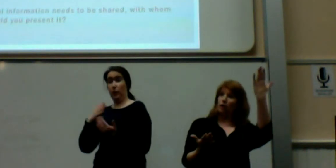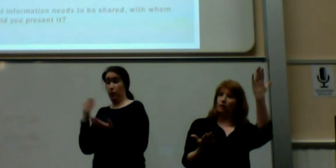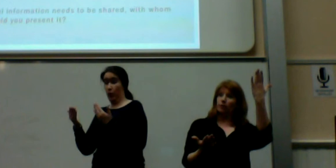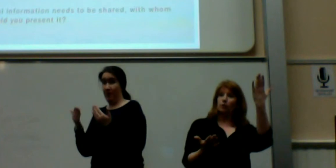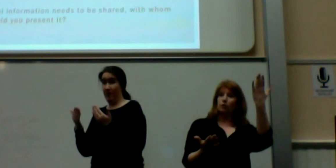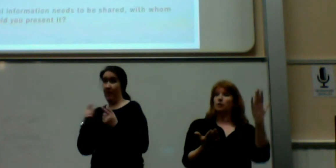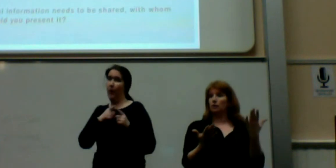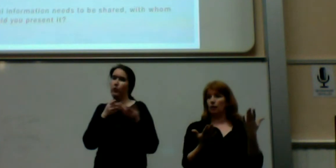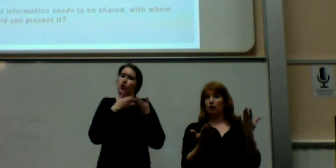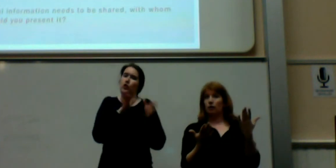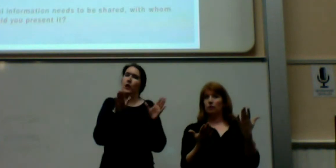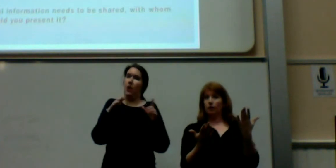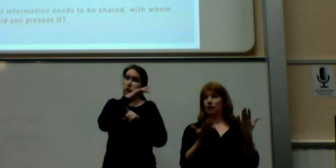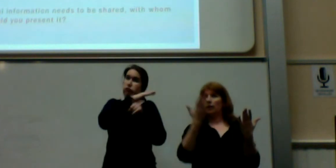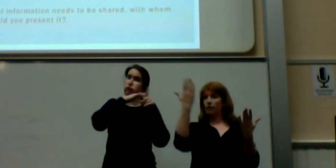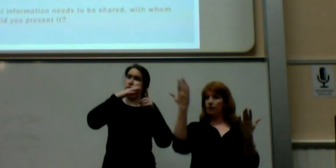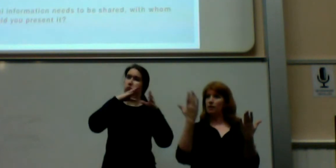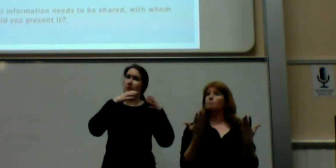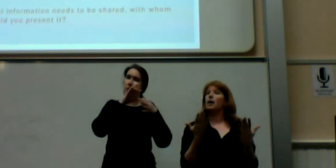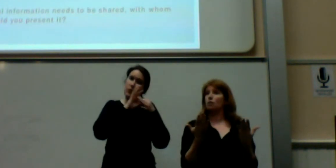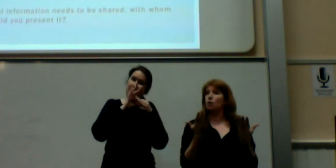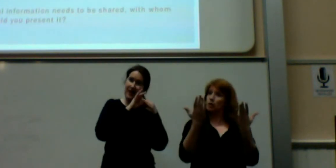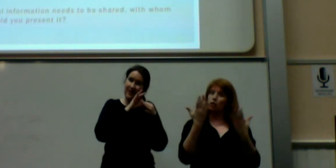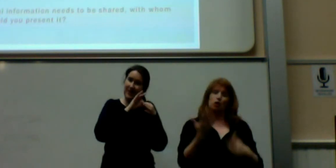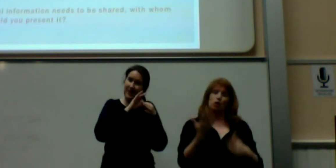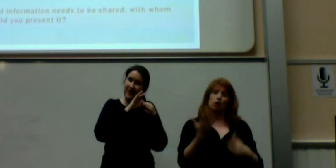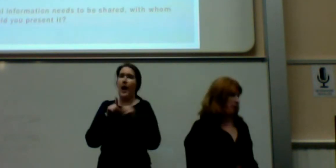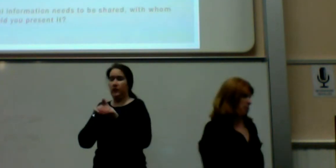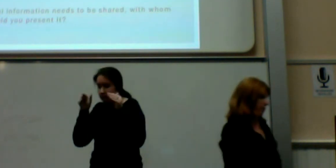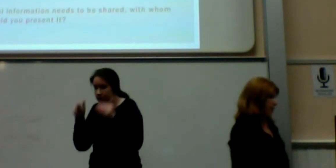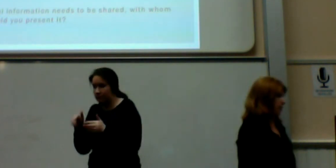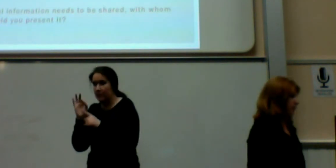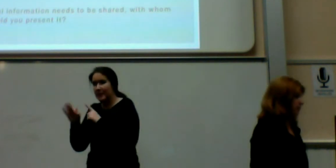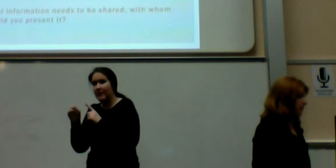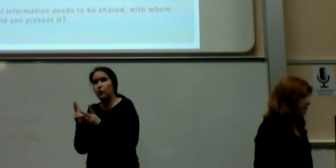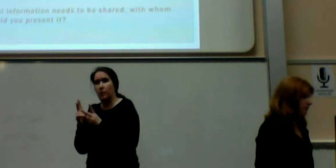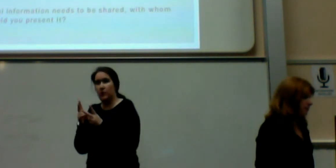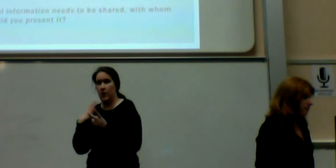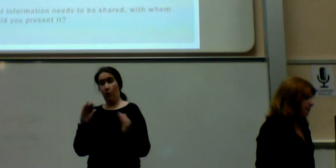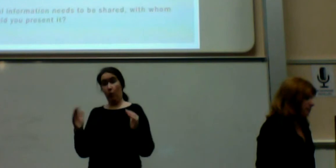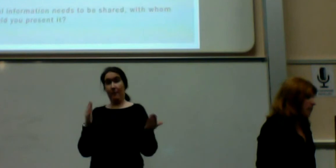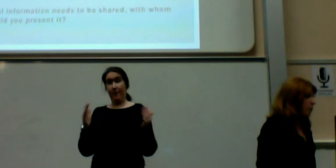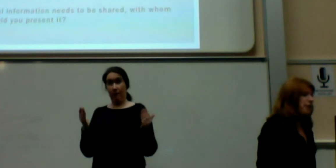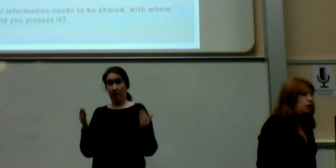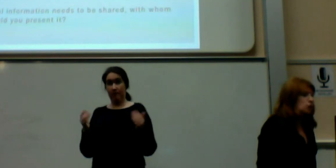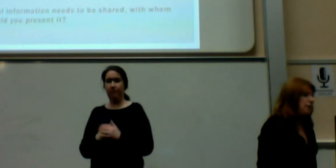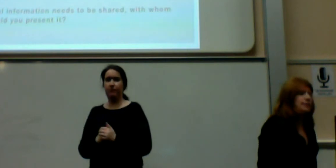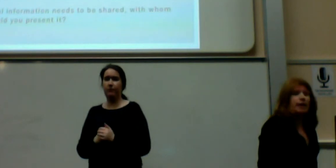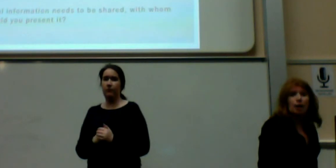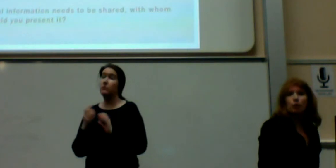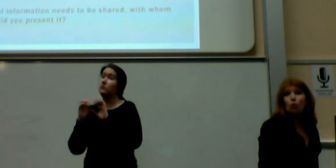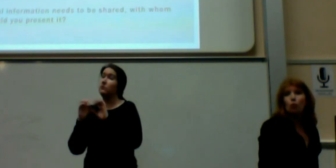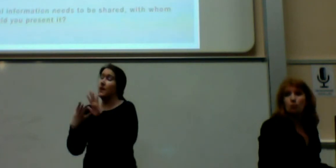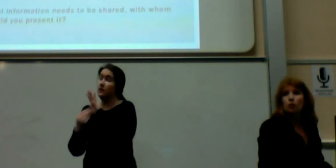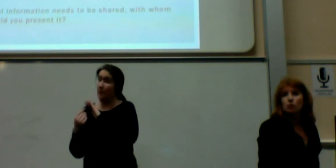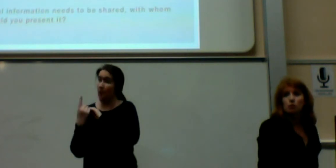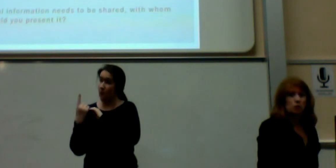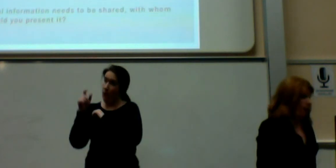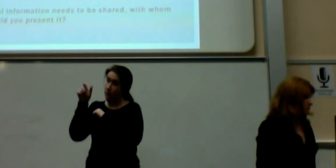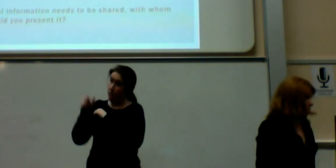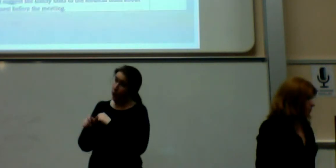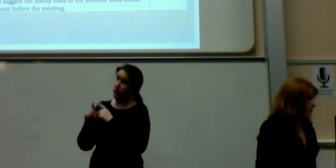a macro level of analysis and a micro or interpreting specific level. So let me give you an example of